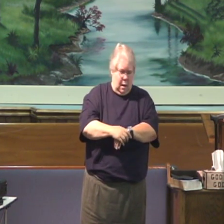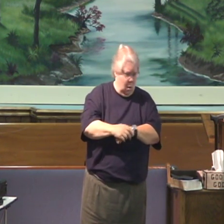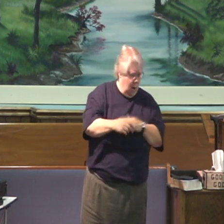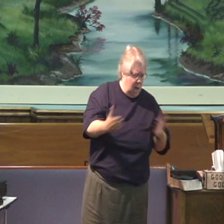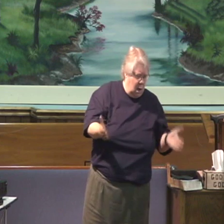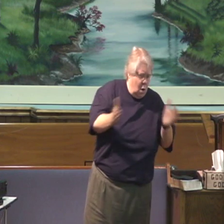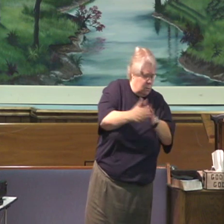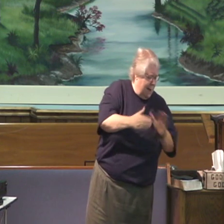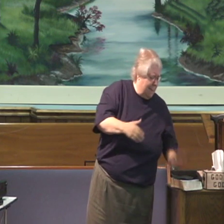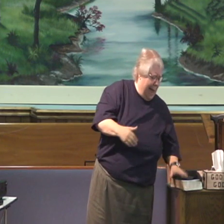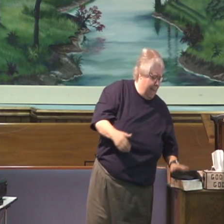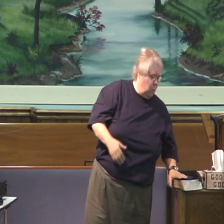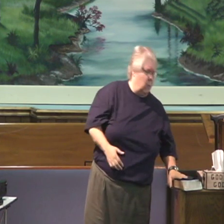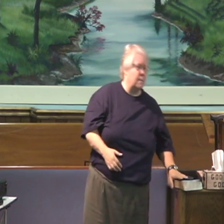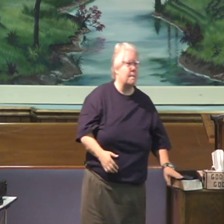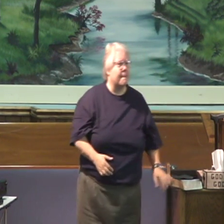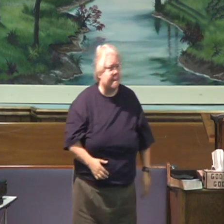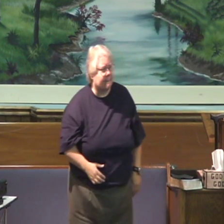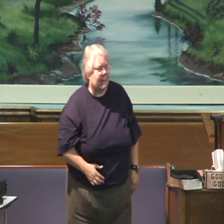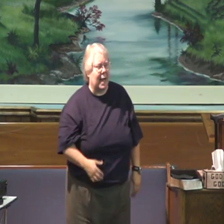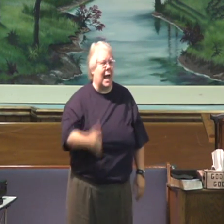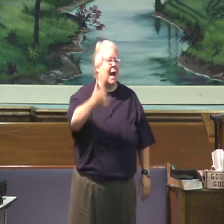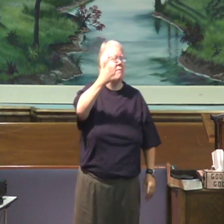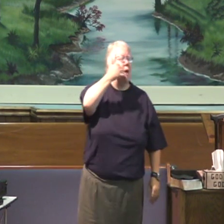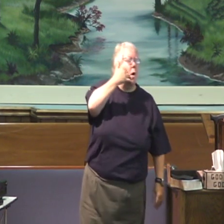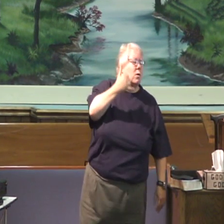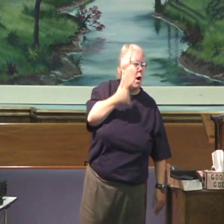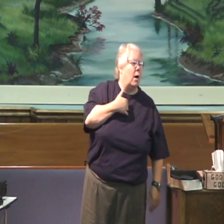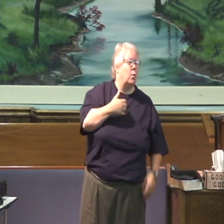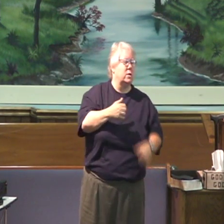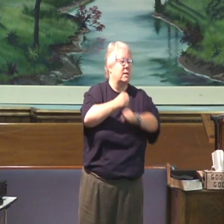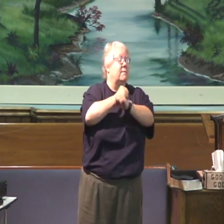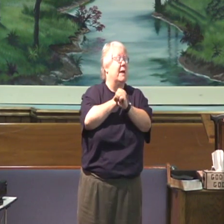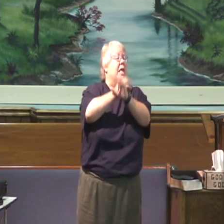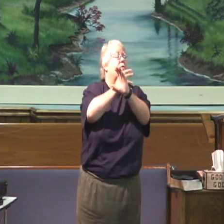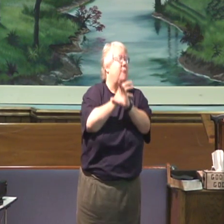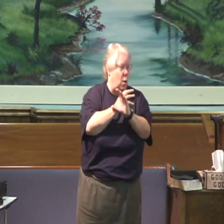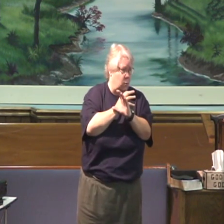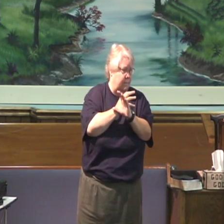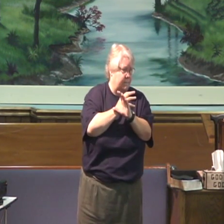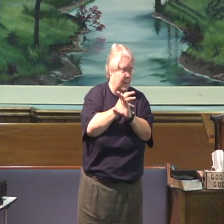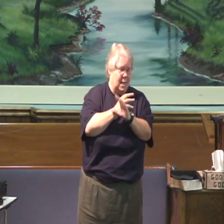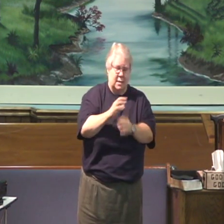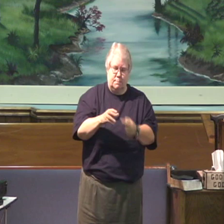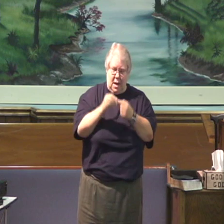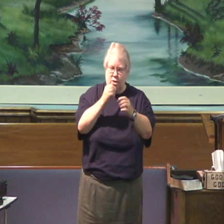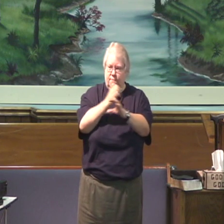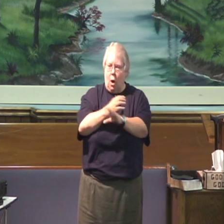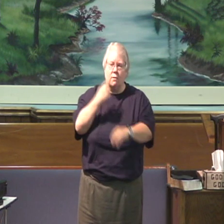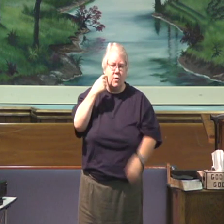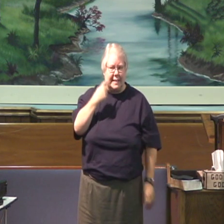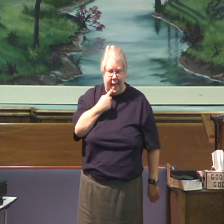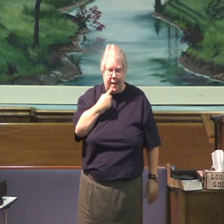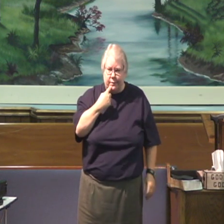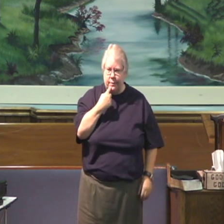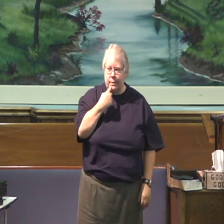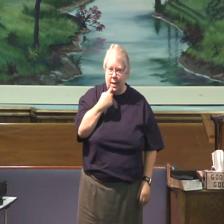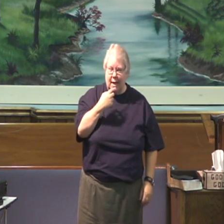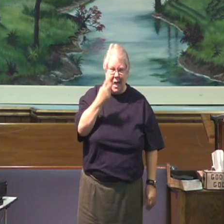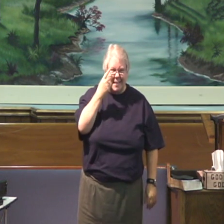And when I closed my Bible, and I had a phone call, which is a video phone, special phone to death. And I